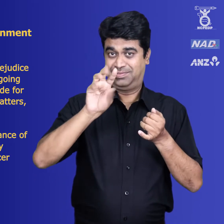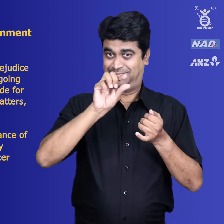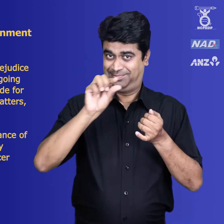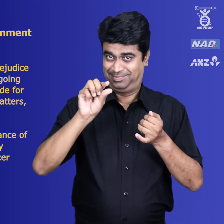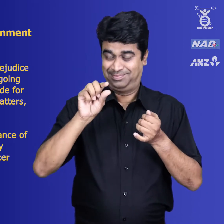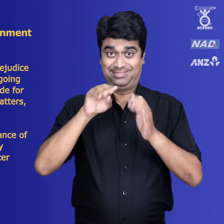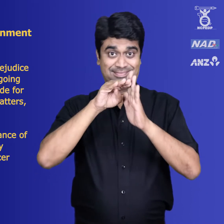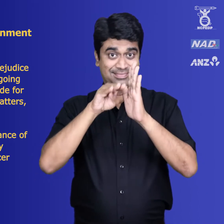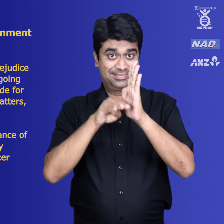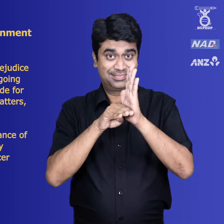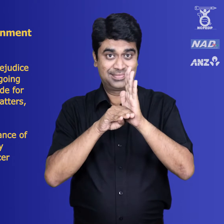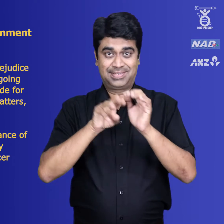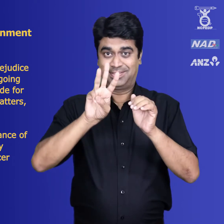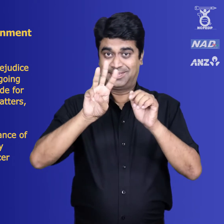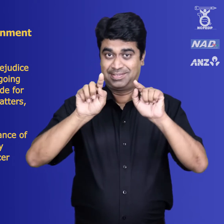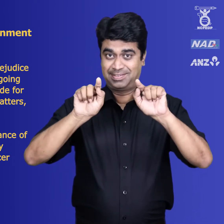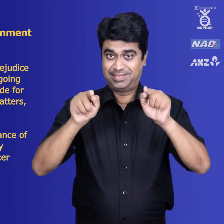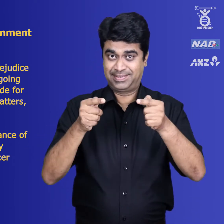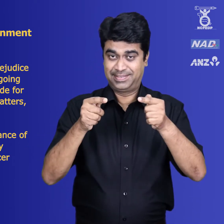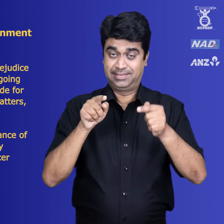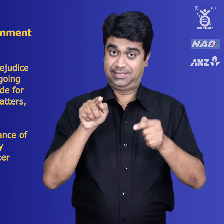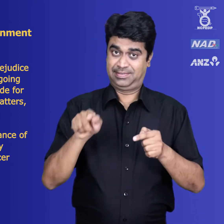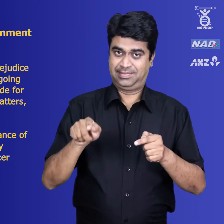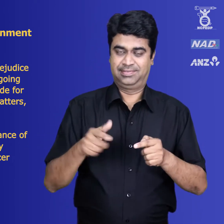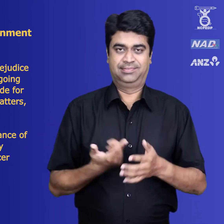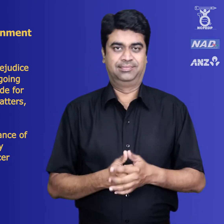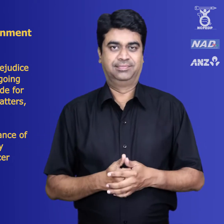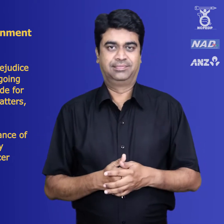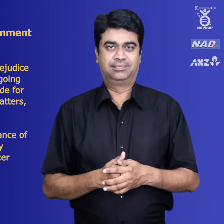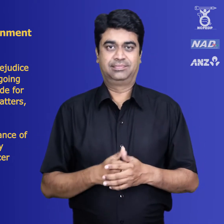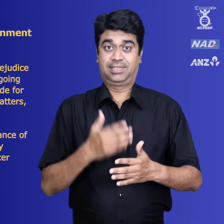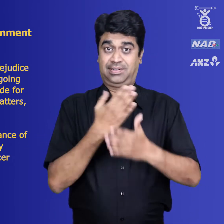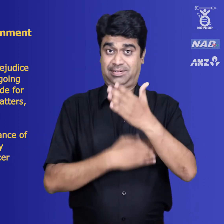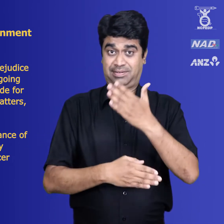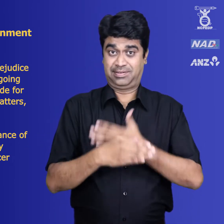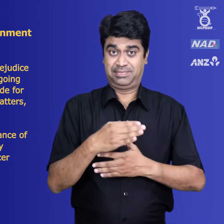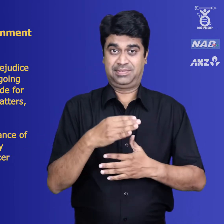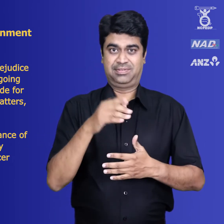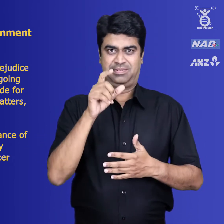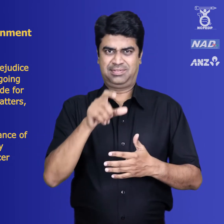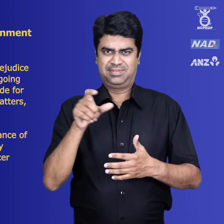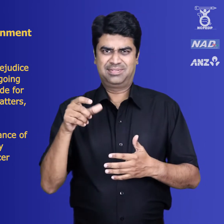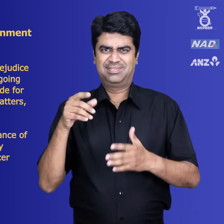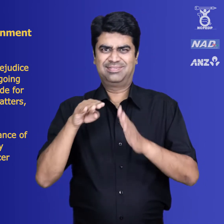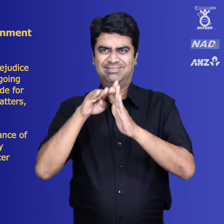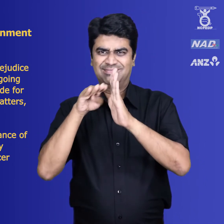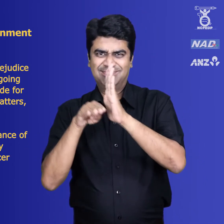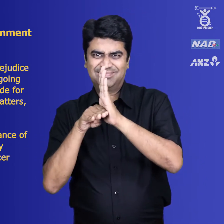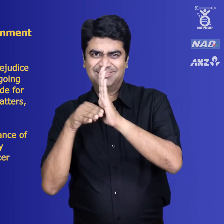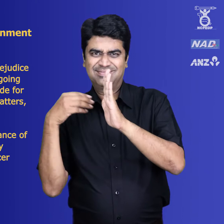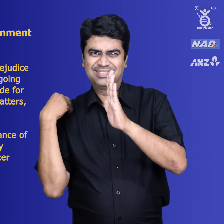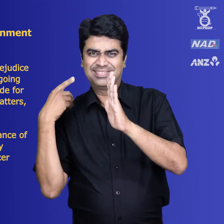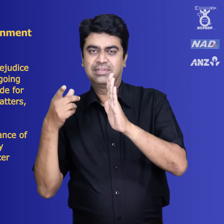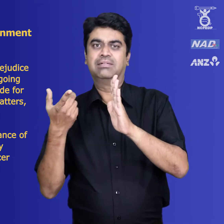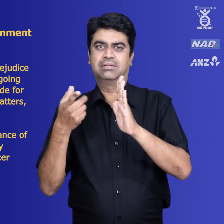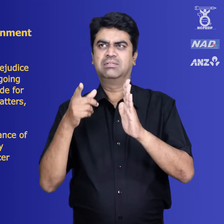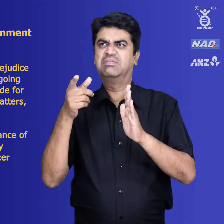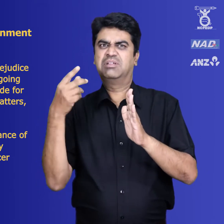The manner of maintenance of register of complaints by grievance redressal officer under